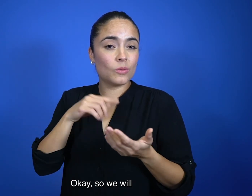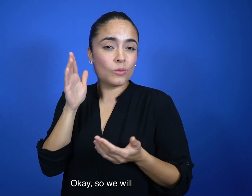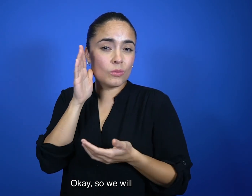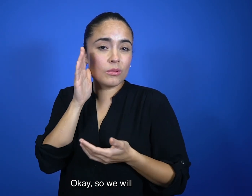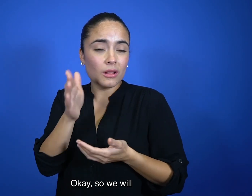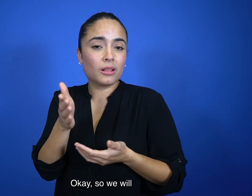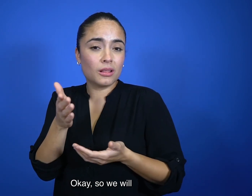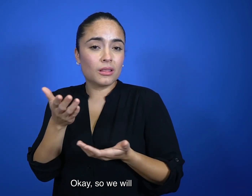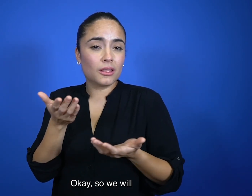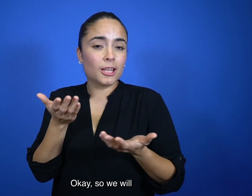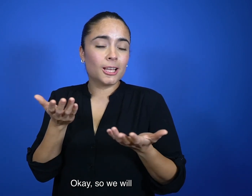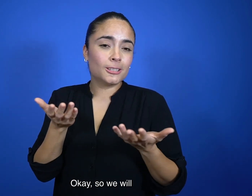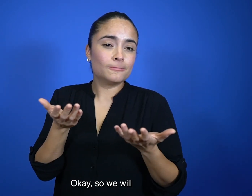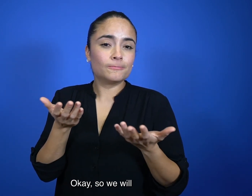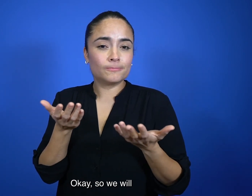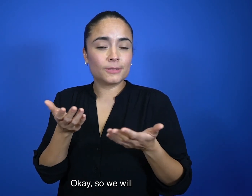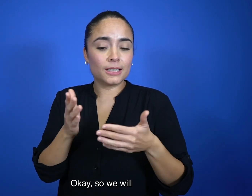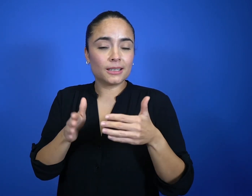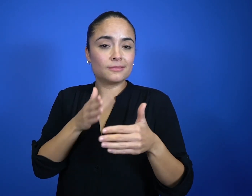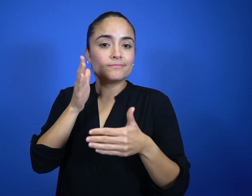so we will